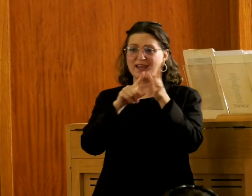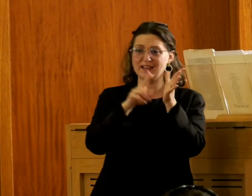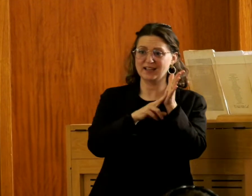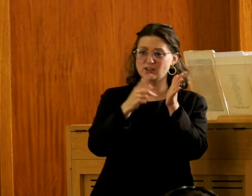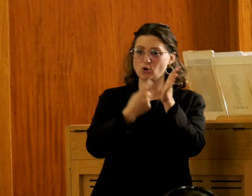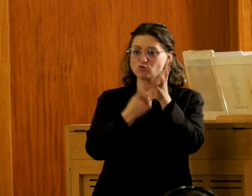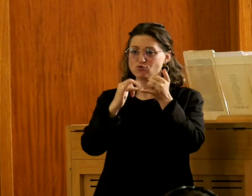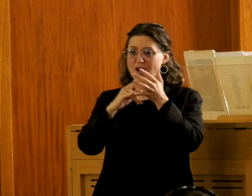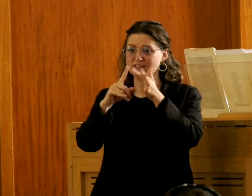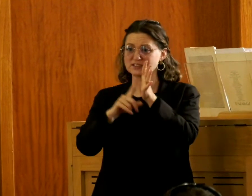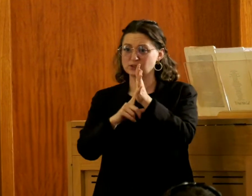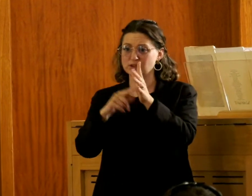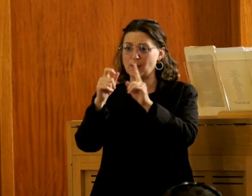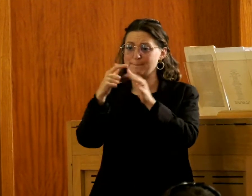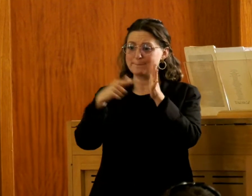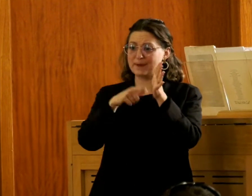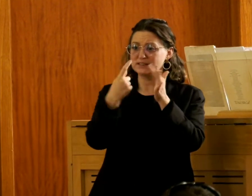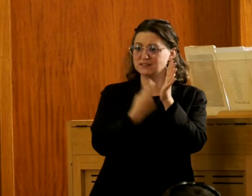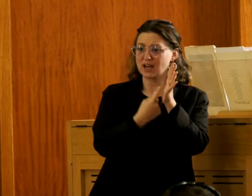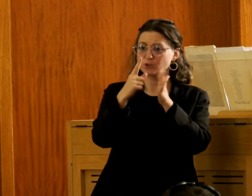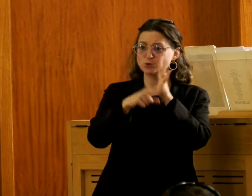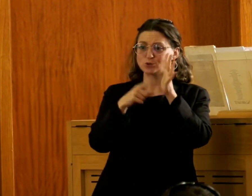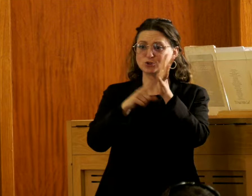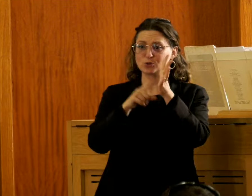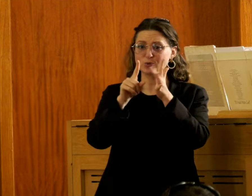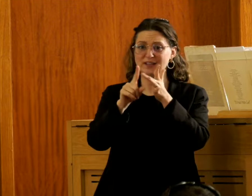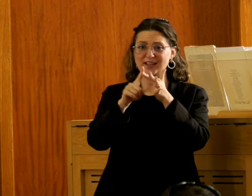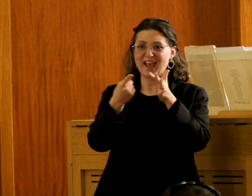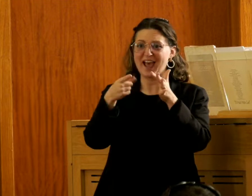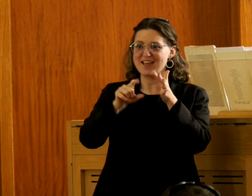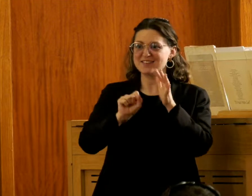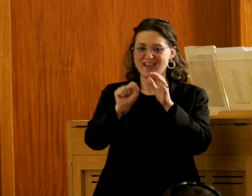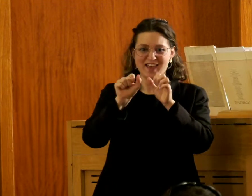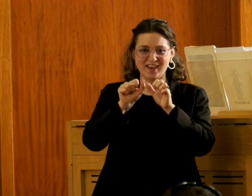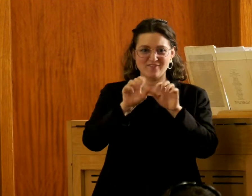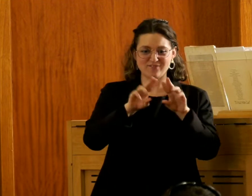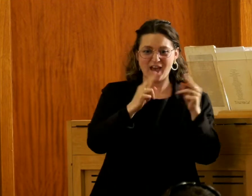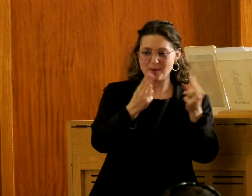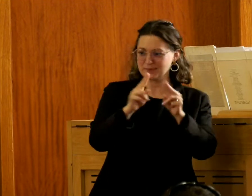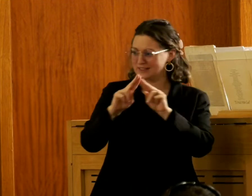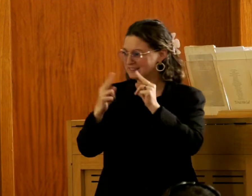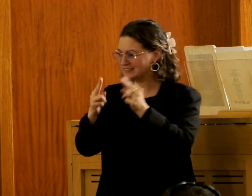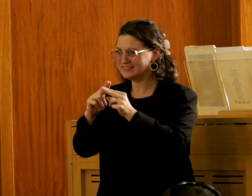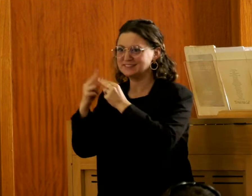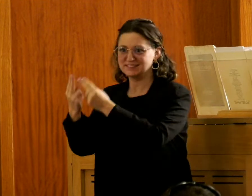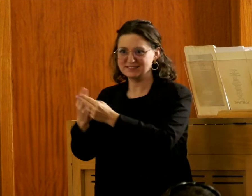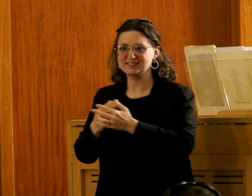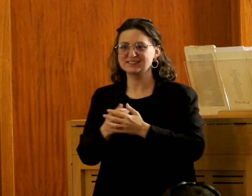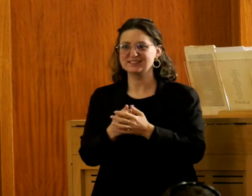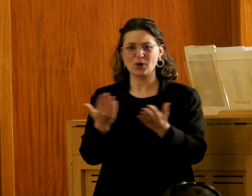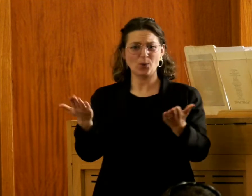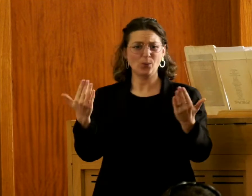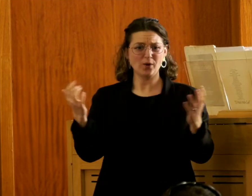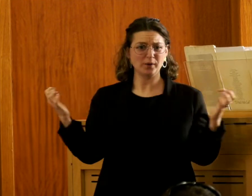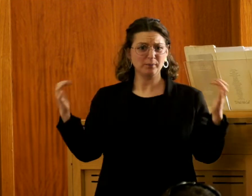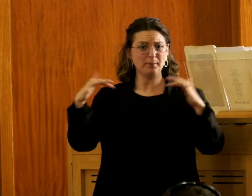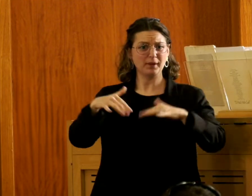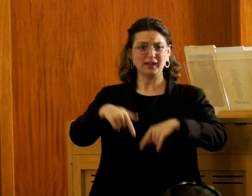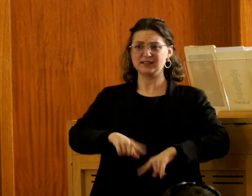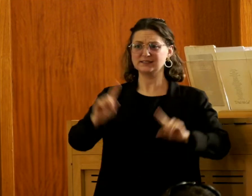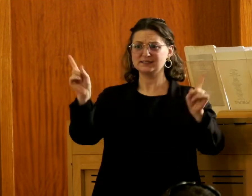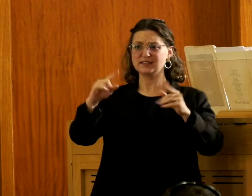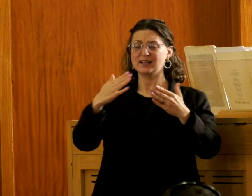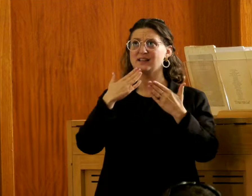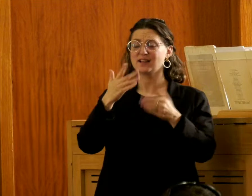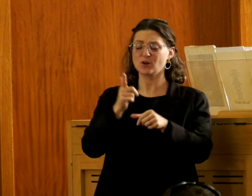Peter, Julie and their extended families, welcome as we come together to thank God for the